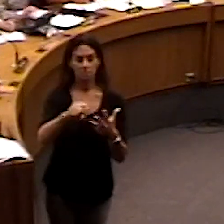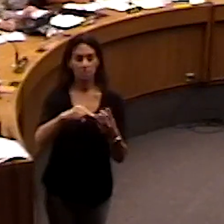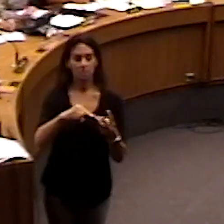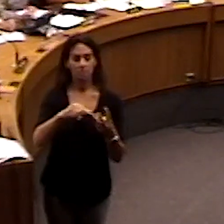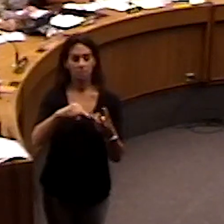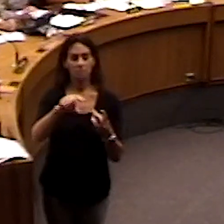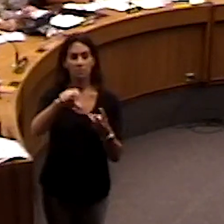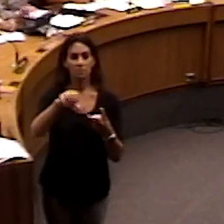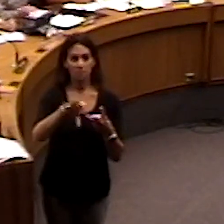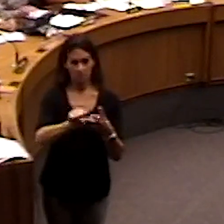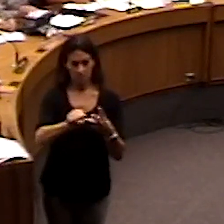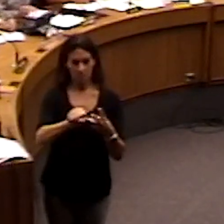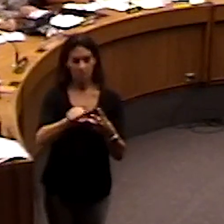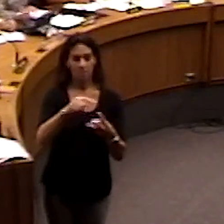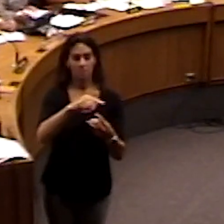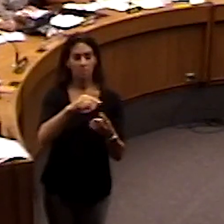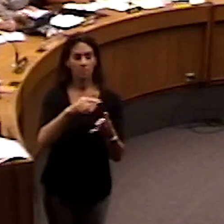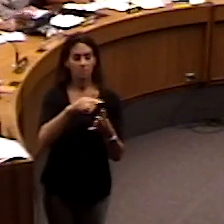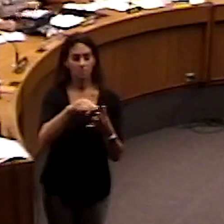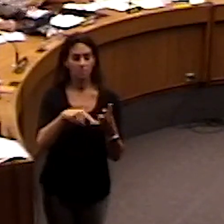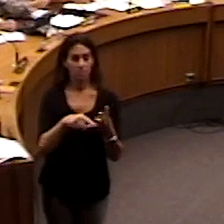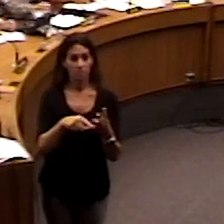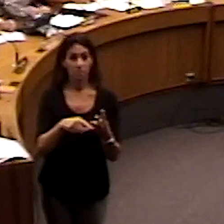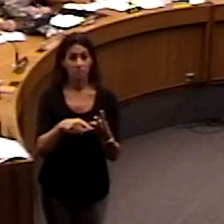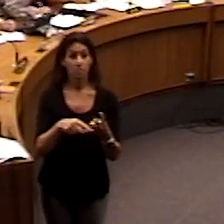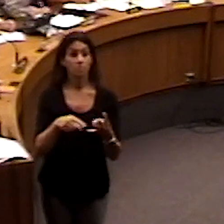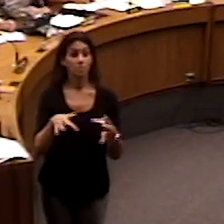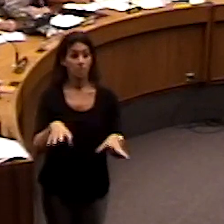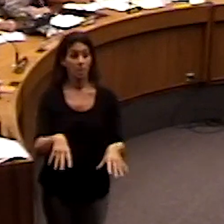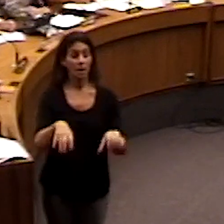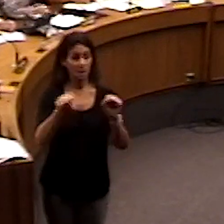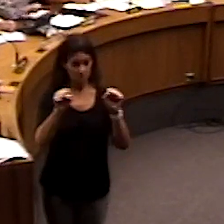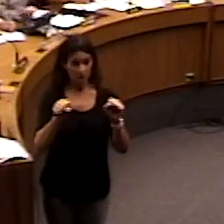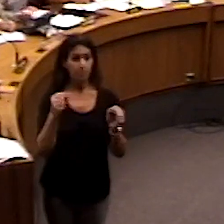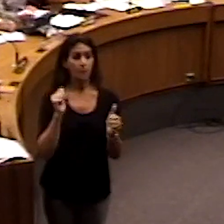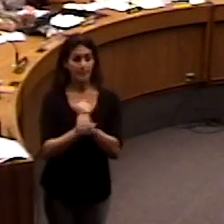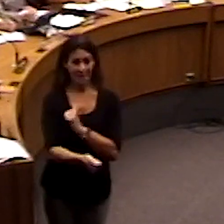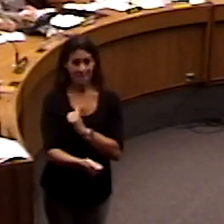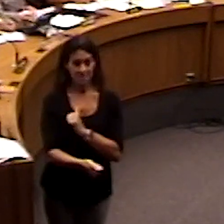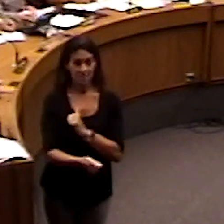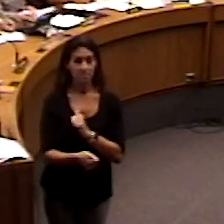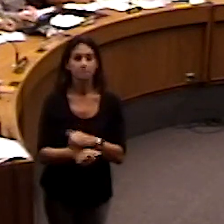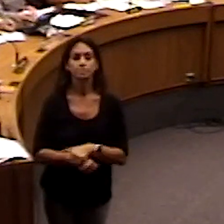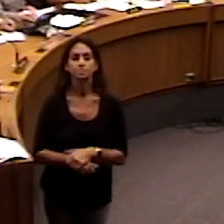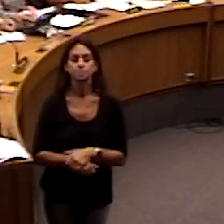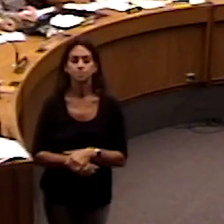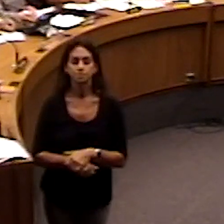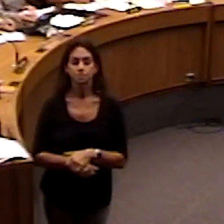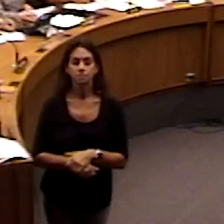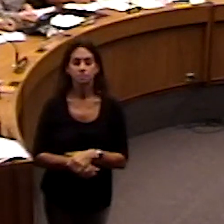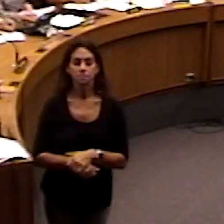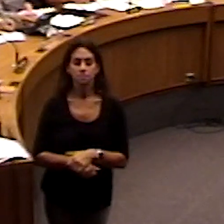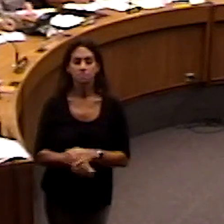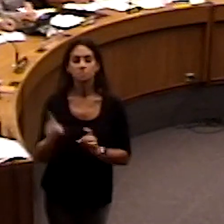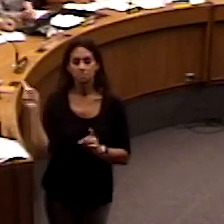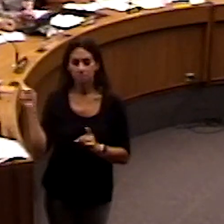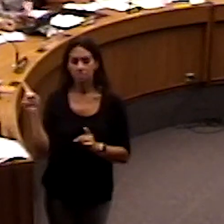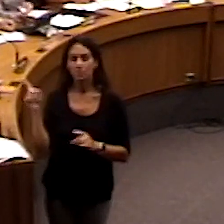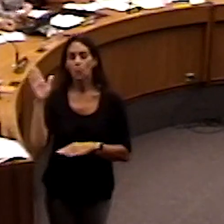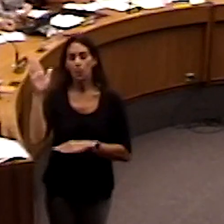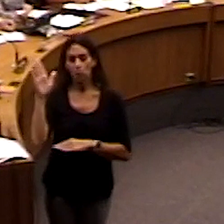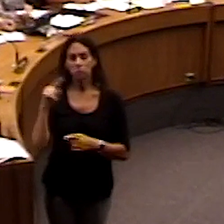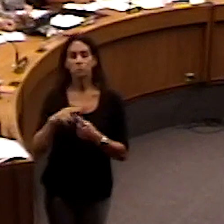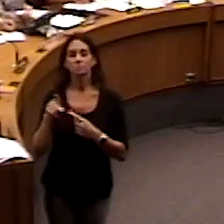Yes. Frommer. Yes. Can I have a motion to adopt ordinance number 27? I'll make the motion. I'll second it. Roll